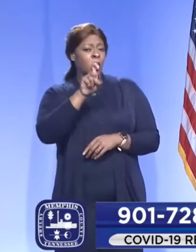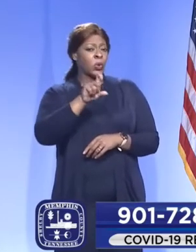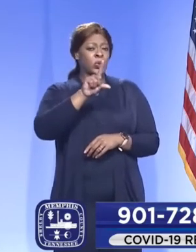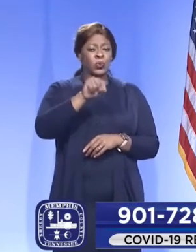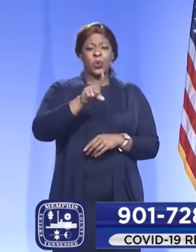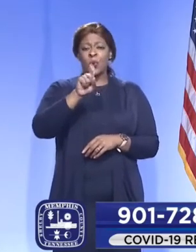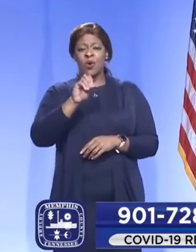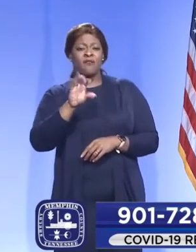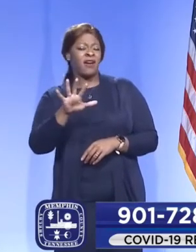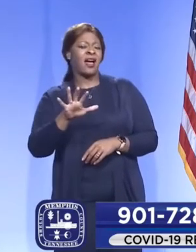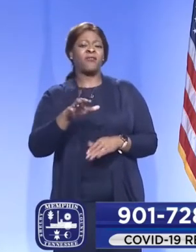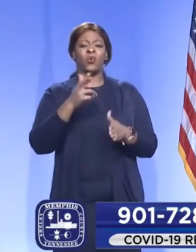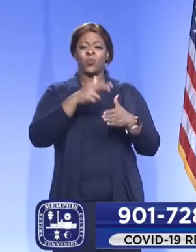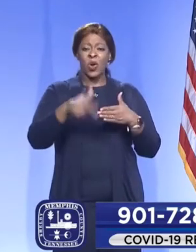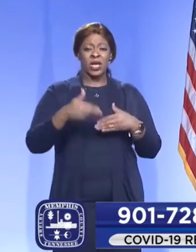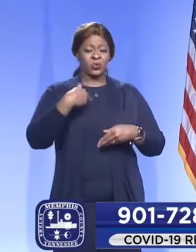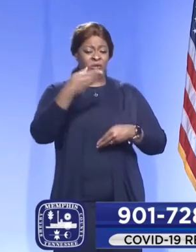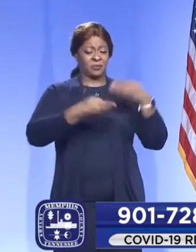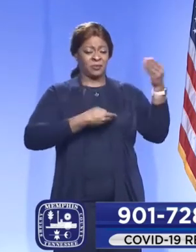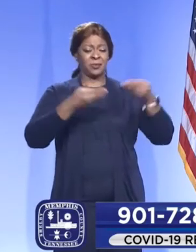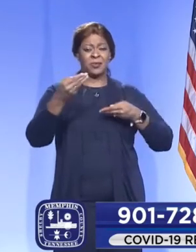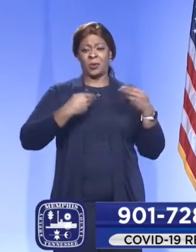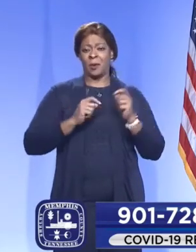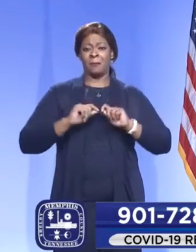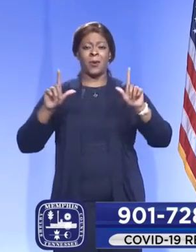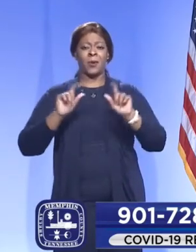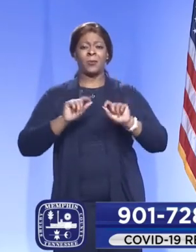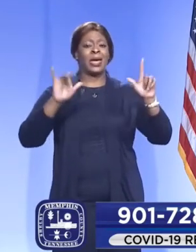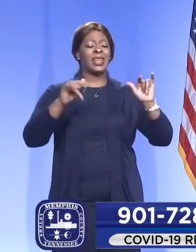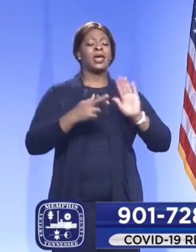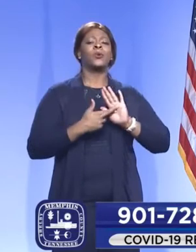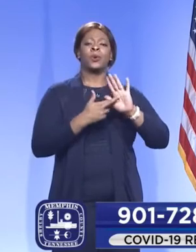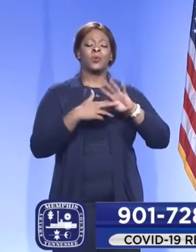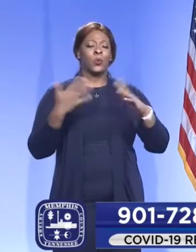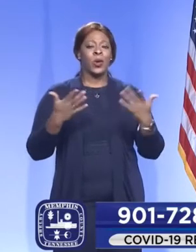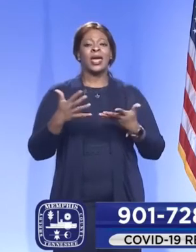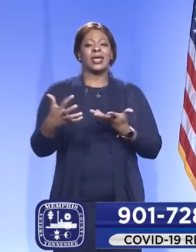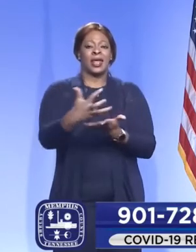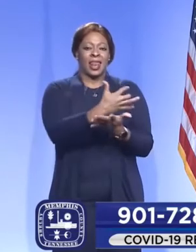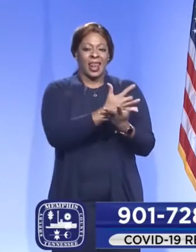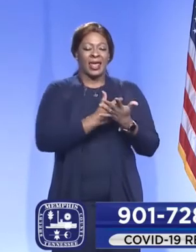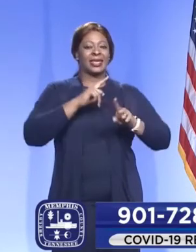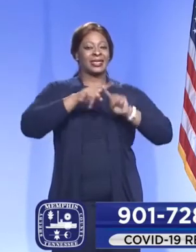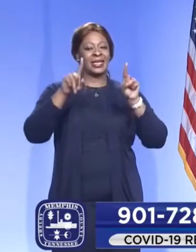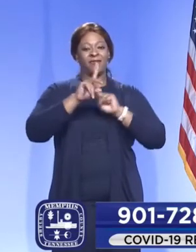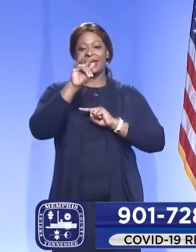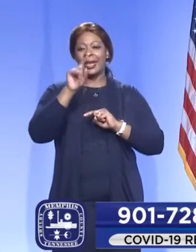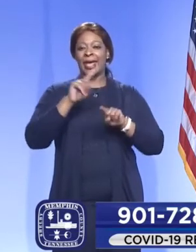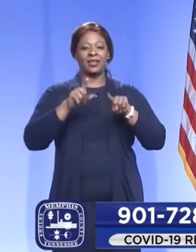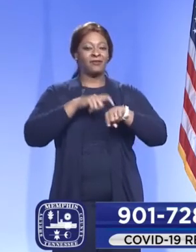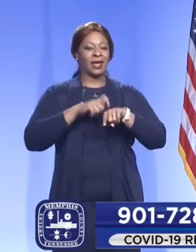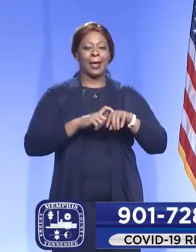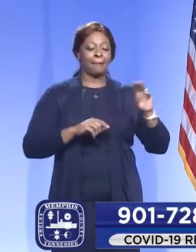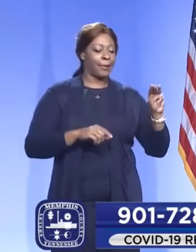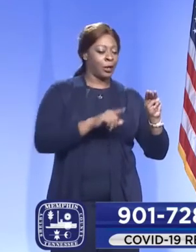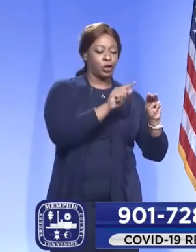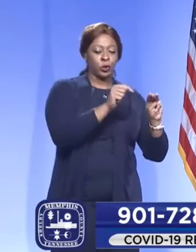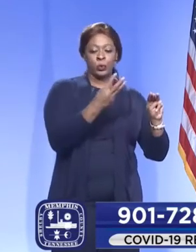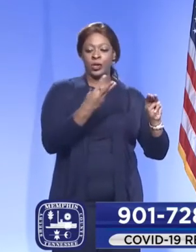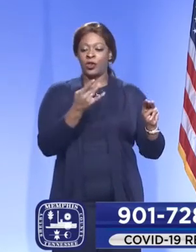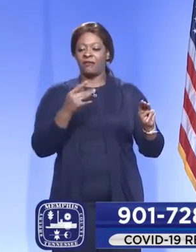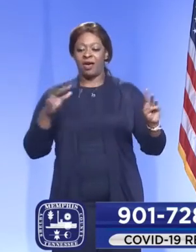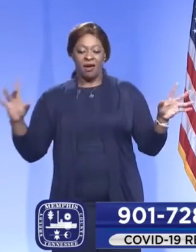tests for the day yet, that sort of thing, it may look like there's a spike in positivity rate. But remember, we